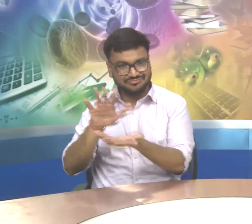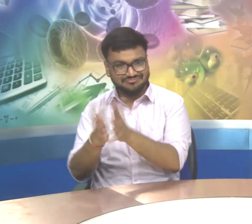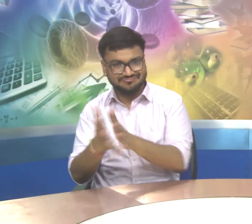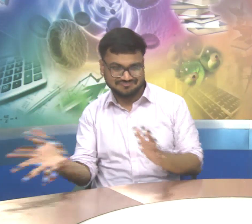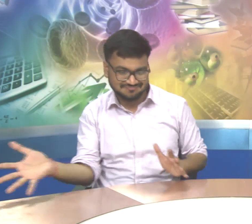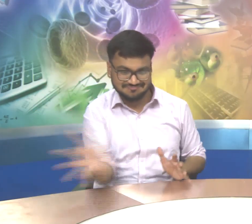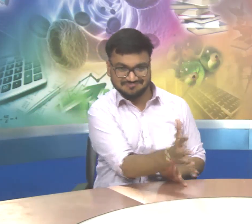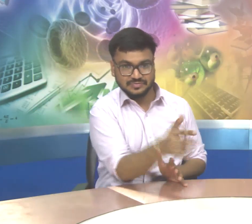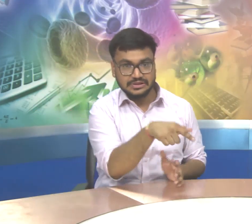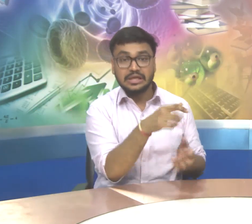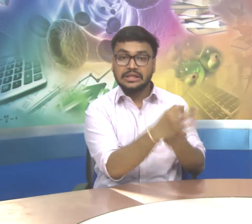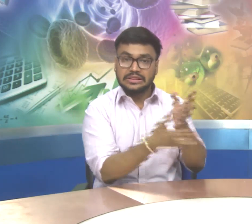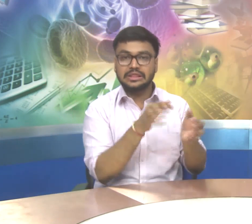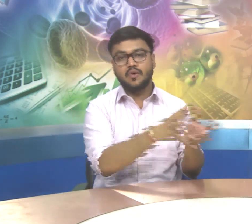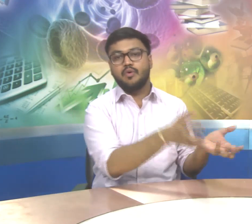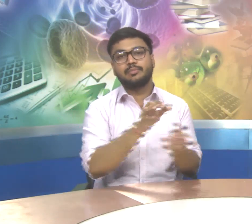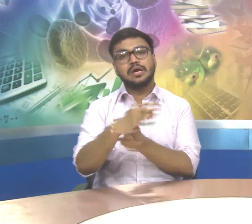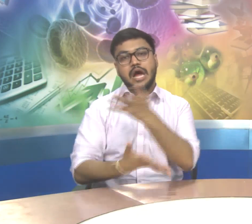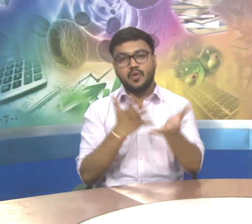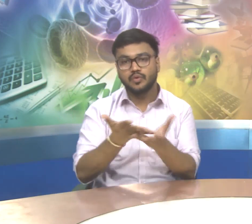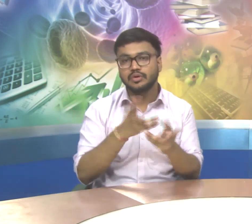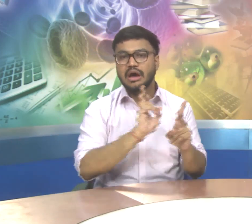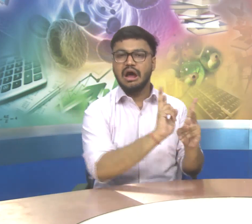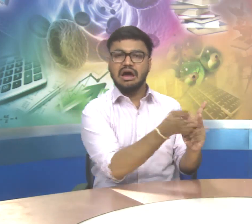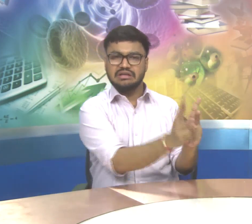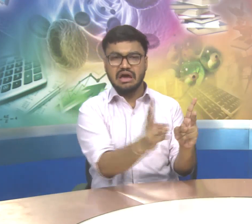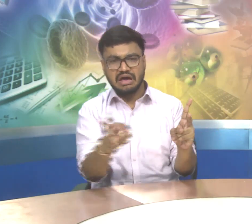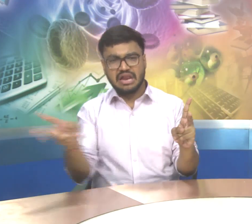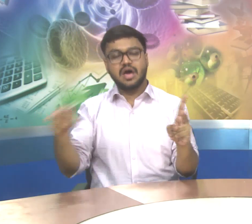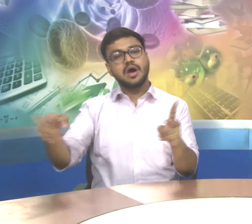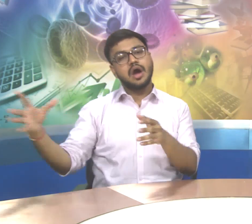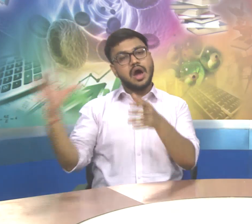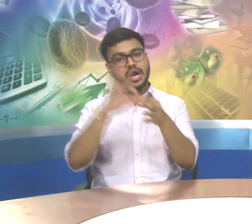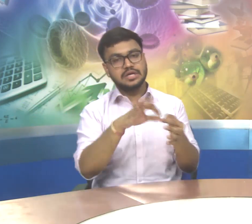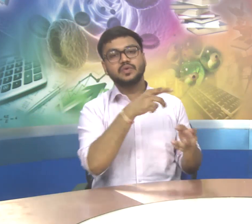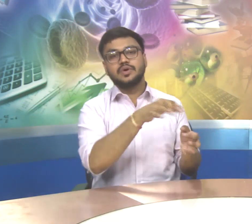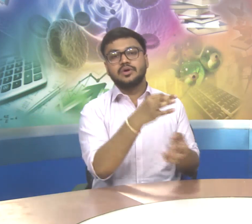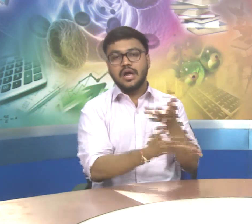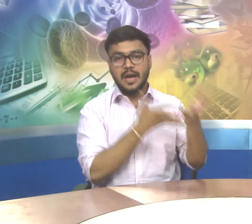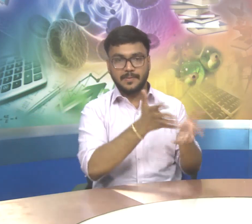From sun and firewood in early times to animal waste and oils.